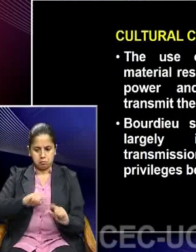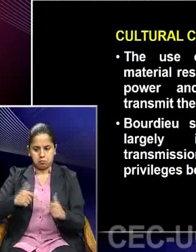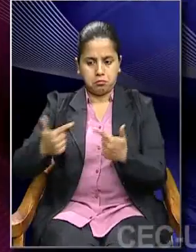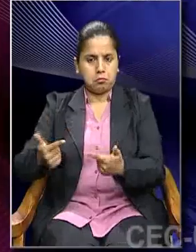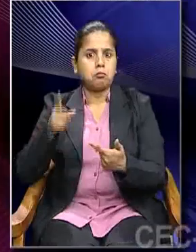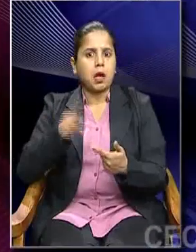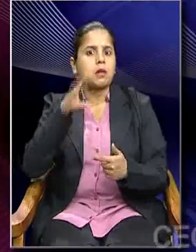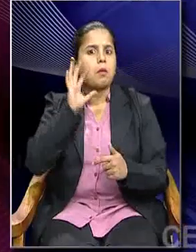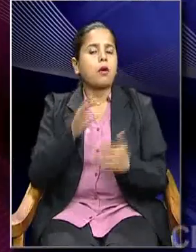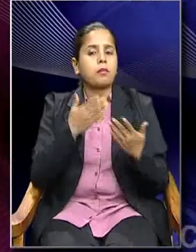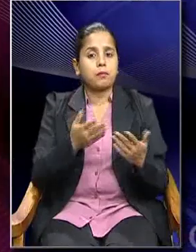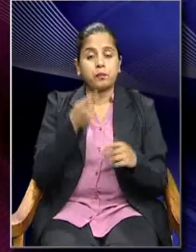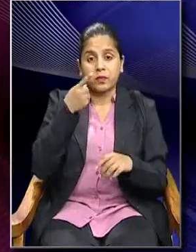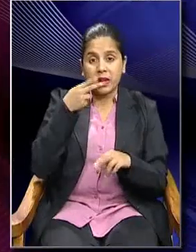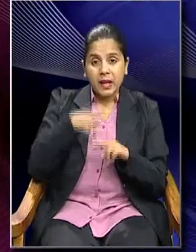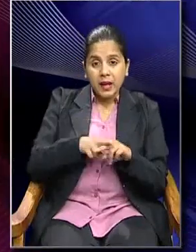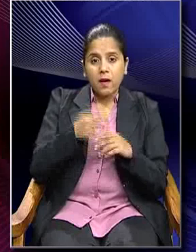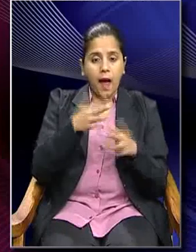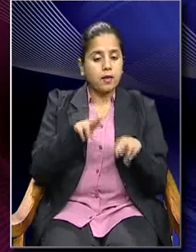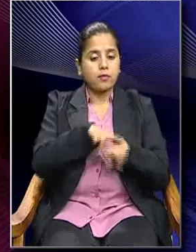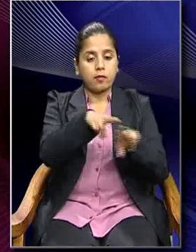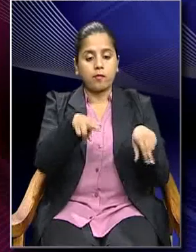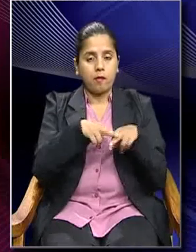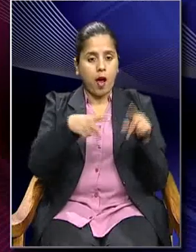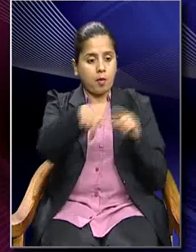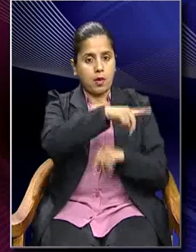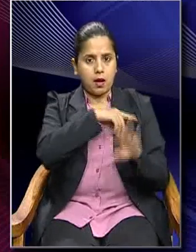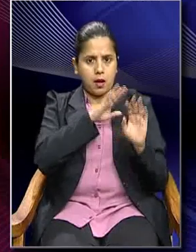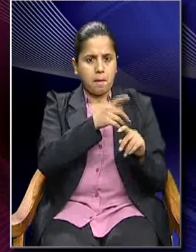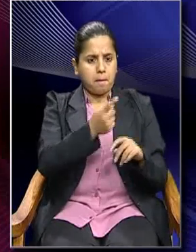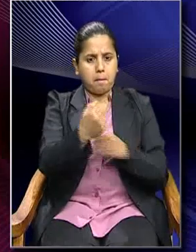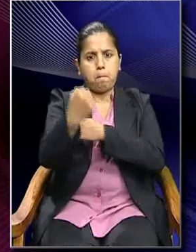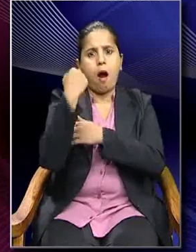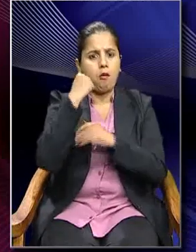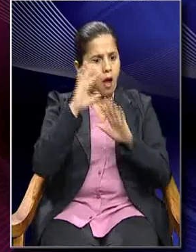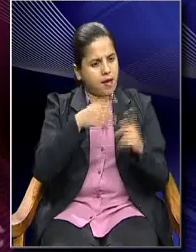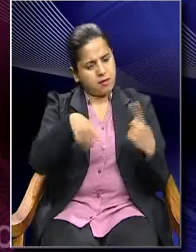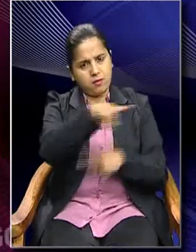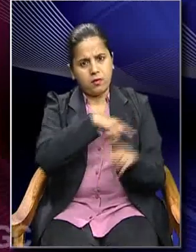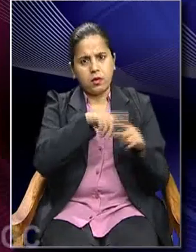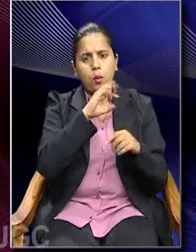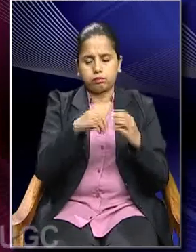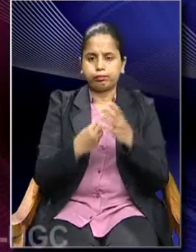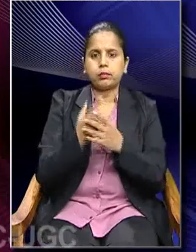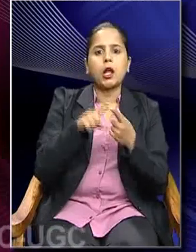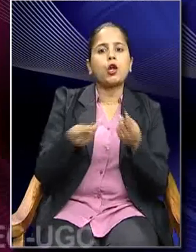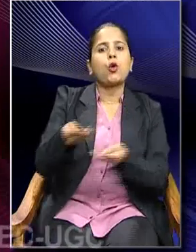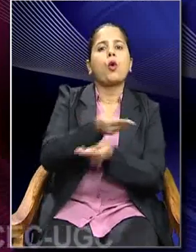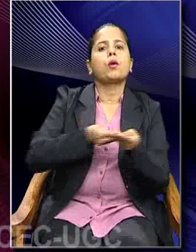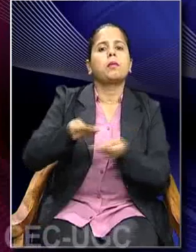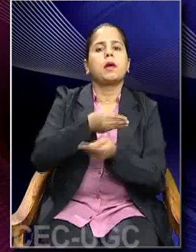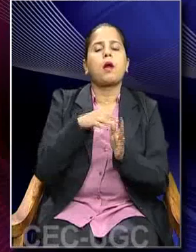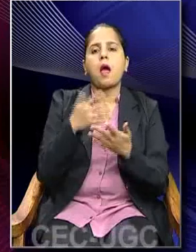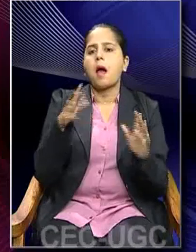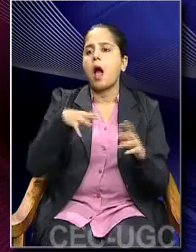mean? That is, if a particular family has an amount of power, and that could emerge from the economic, from the